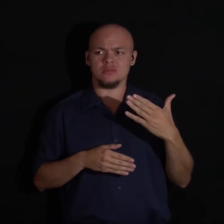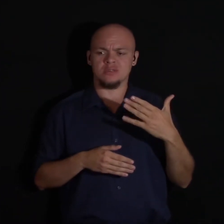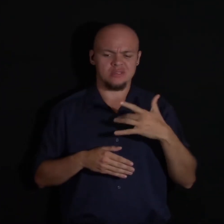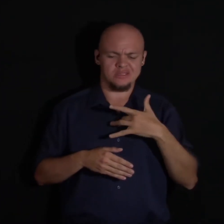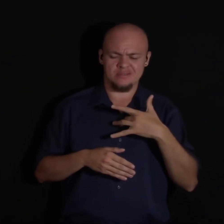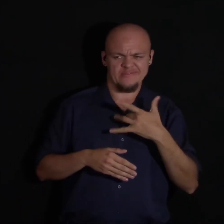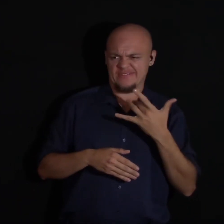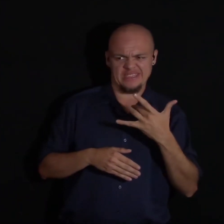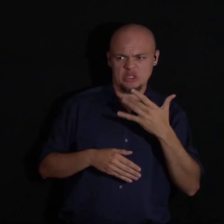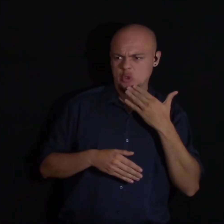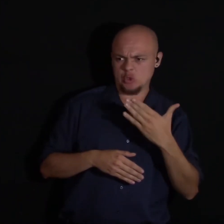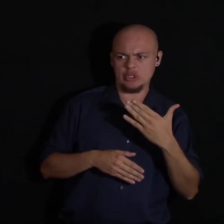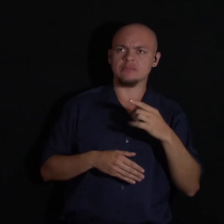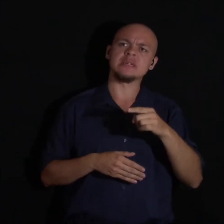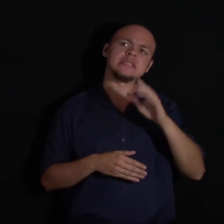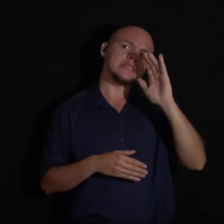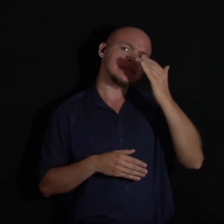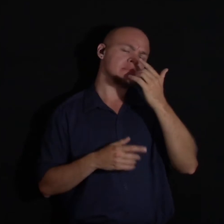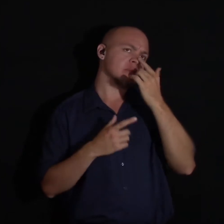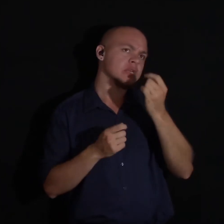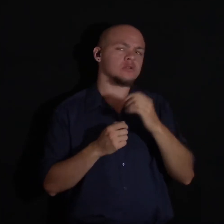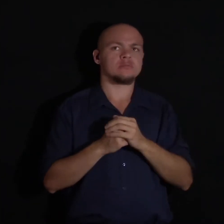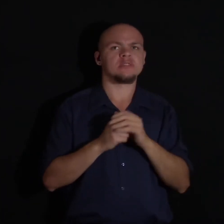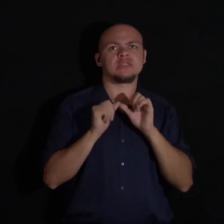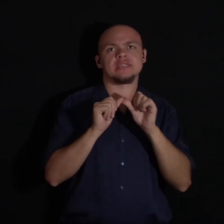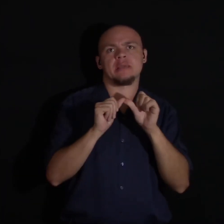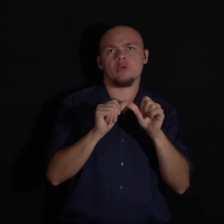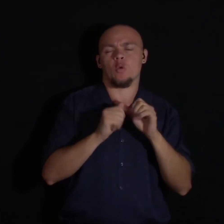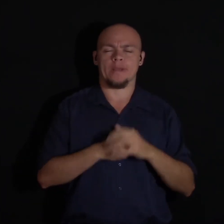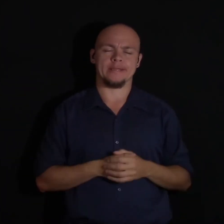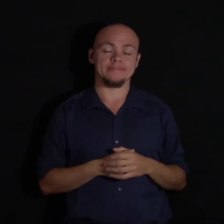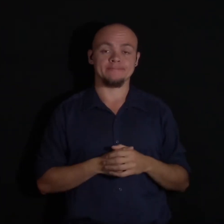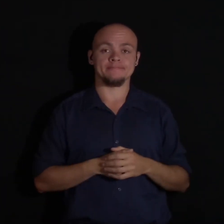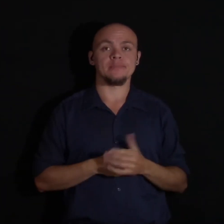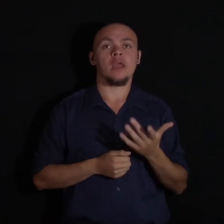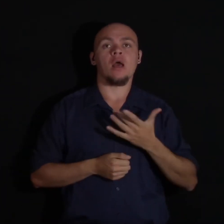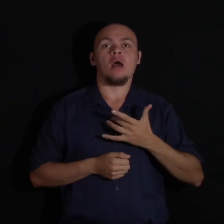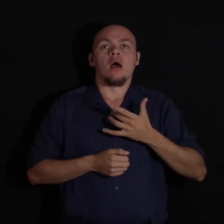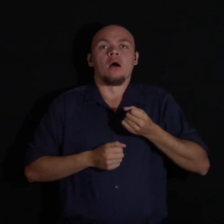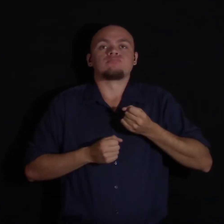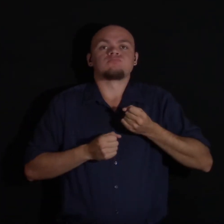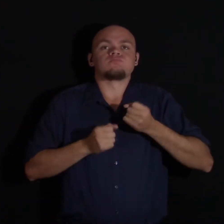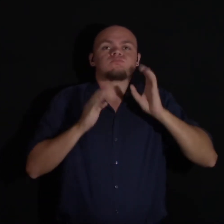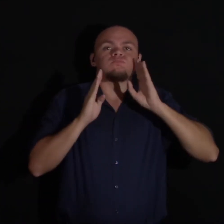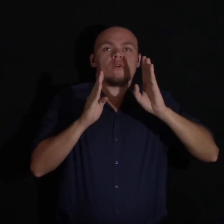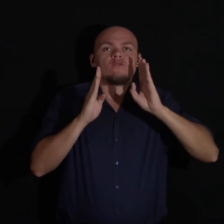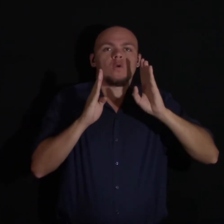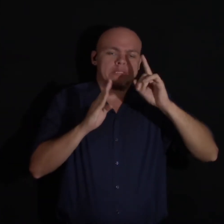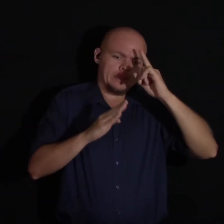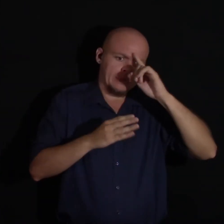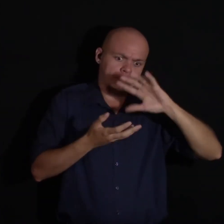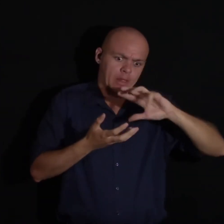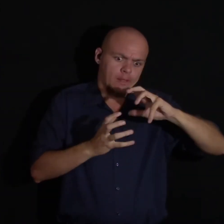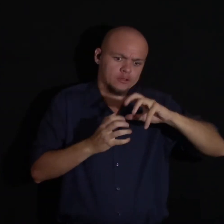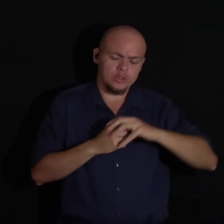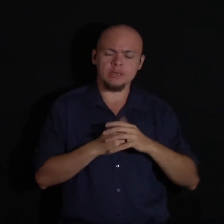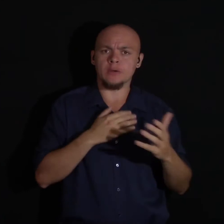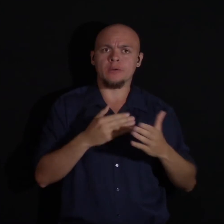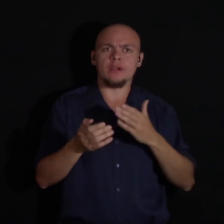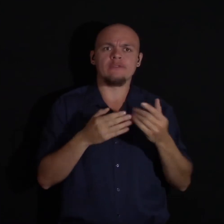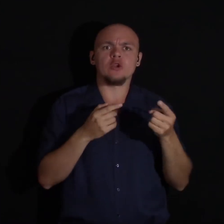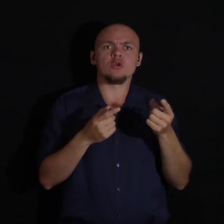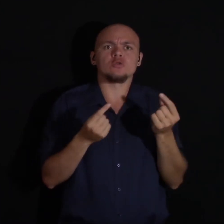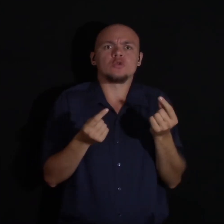feel good, but he seems to be into it. Just keep going. Hold your breath, focus, think about the laundry. Whatever you